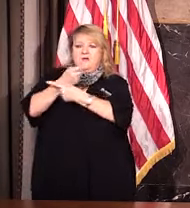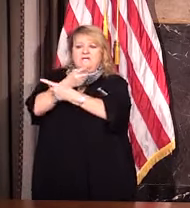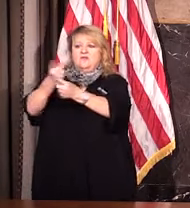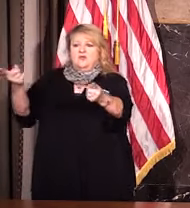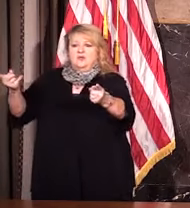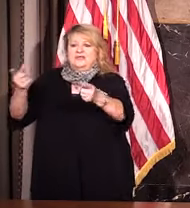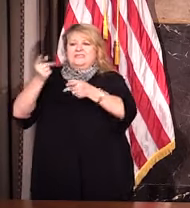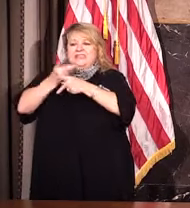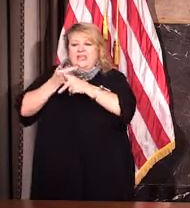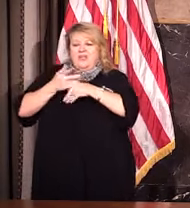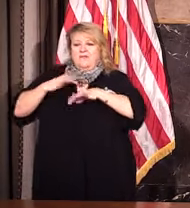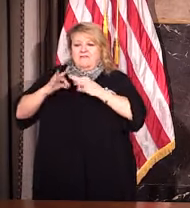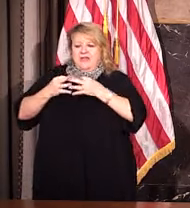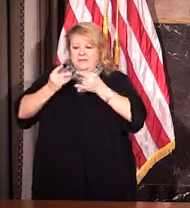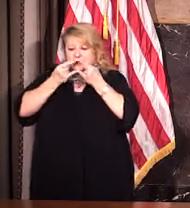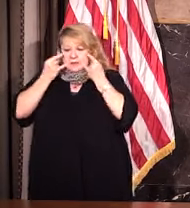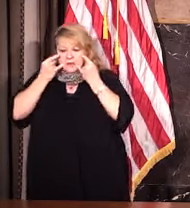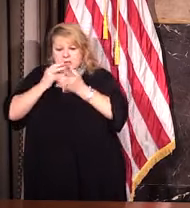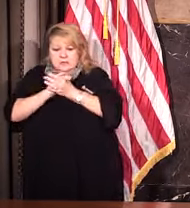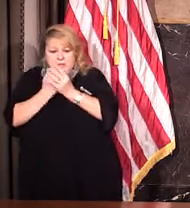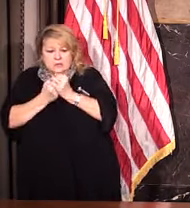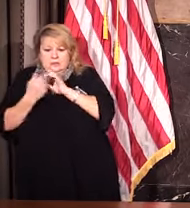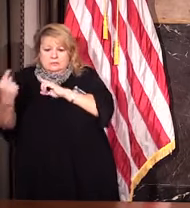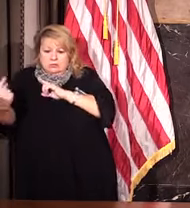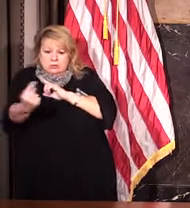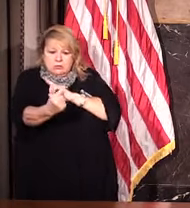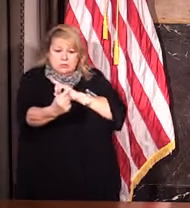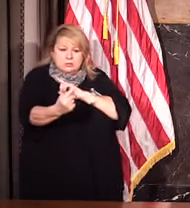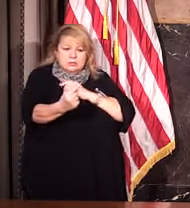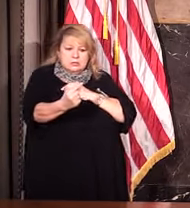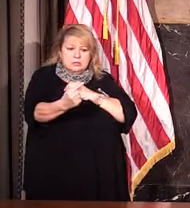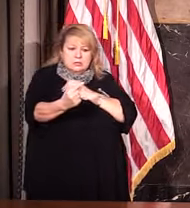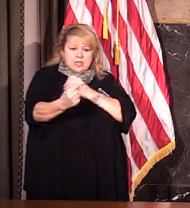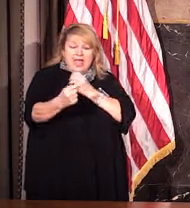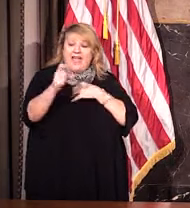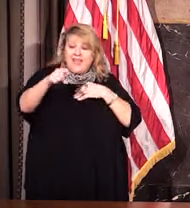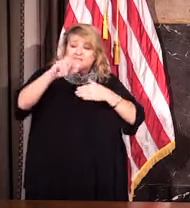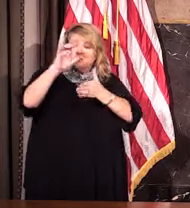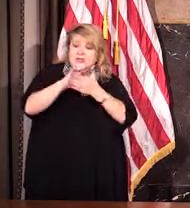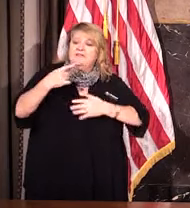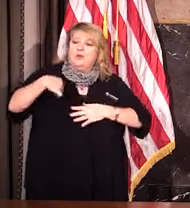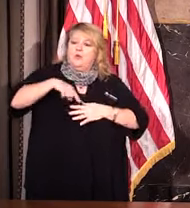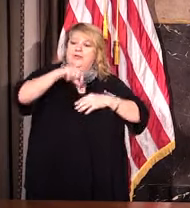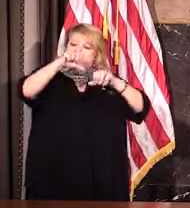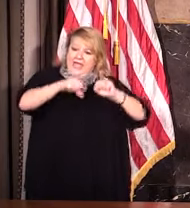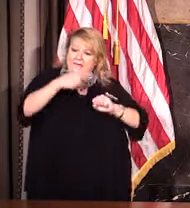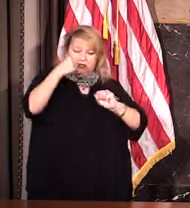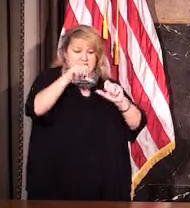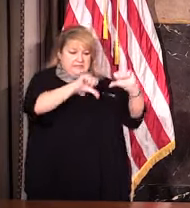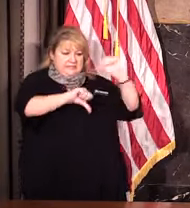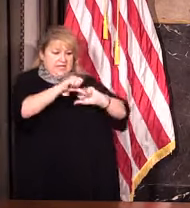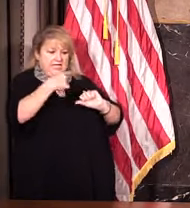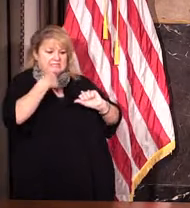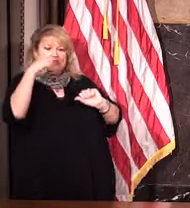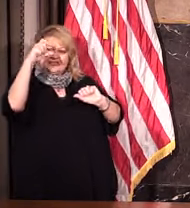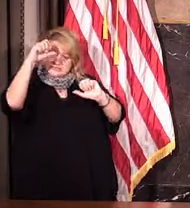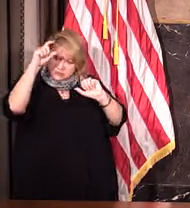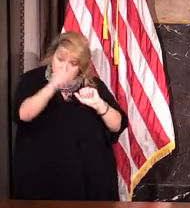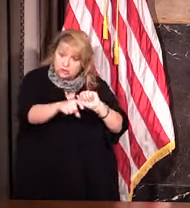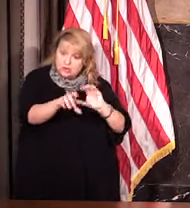sense to do anything else. So I have to believe that we can do that. So the science tells me we should do it, and